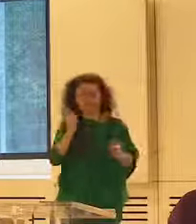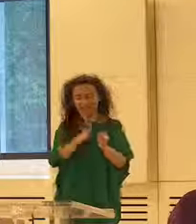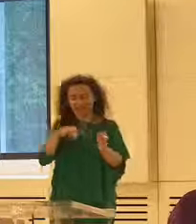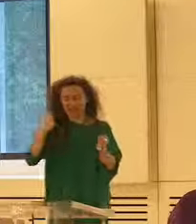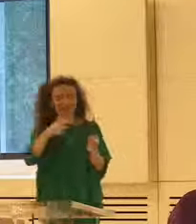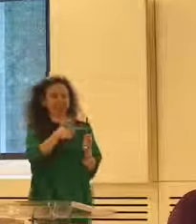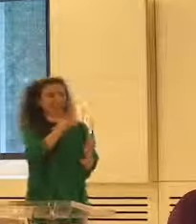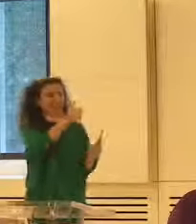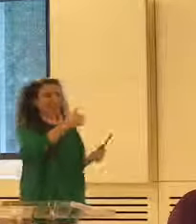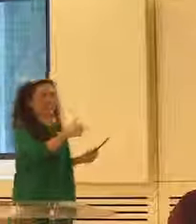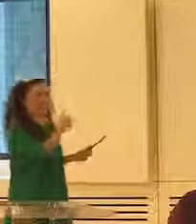Jane?